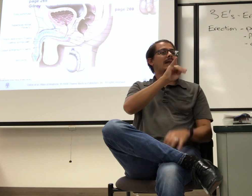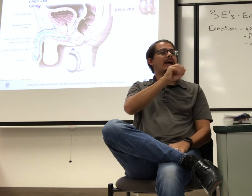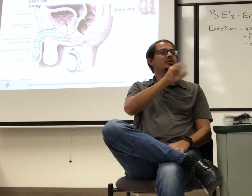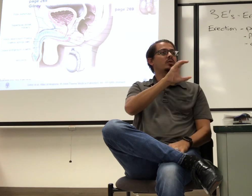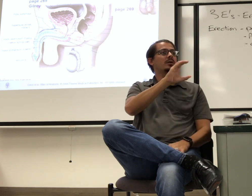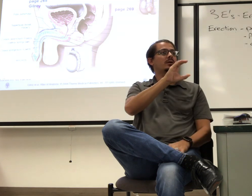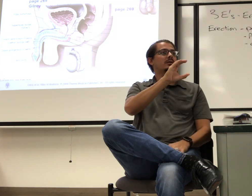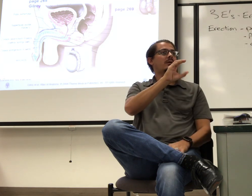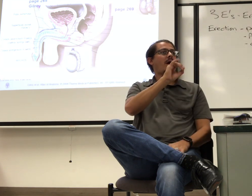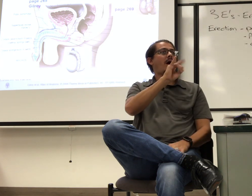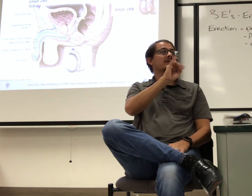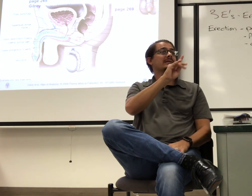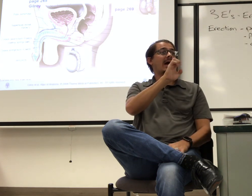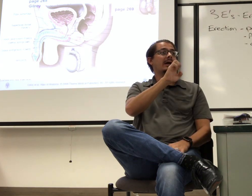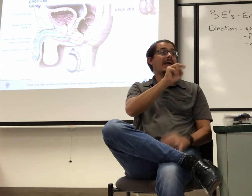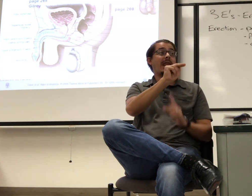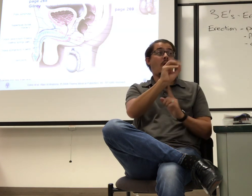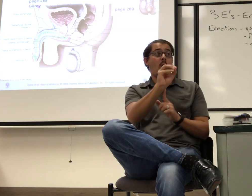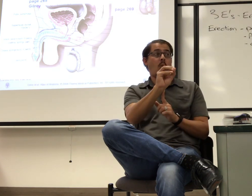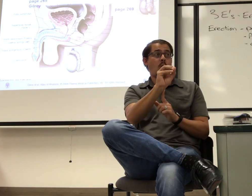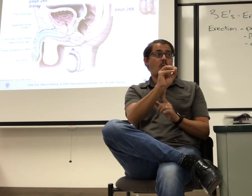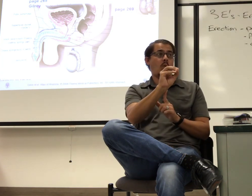oxide, NO. That's important.